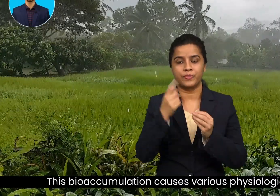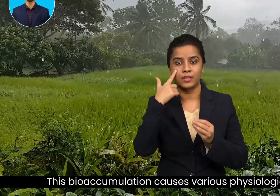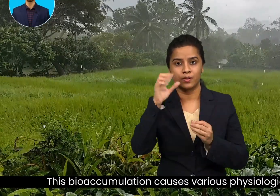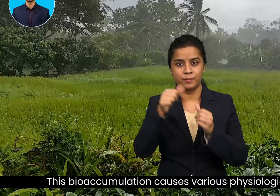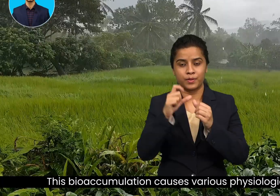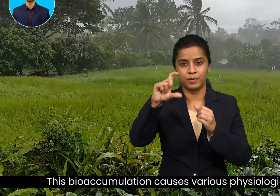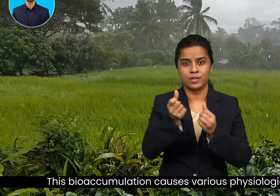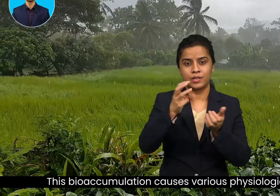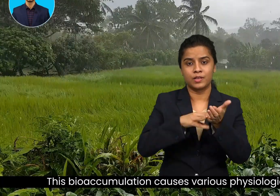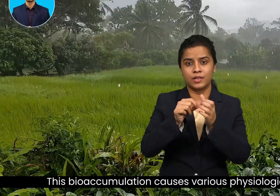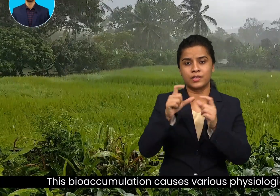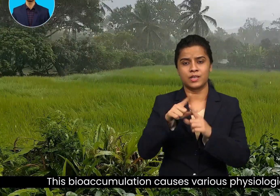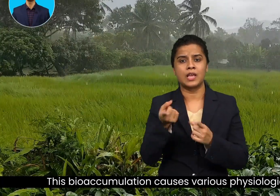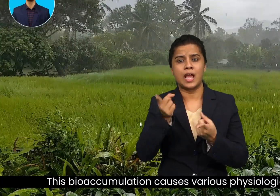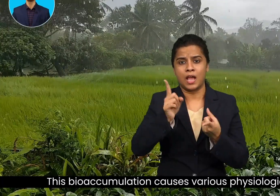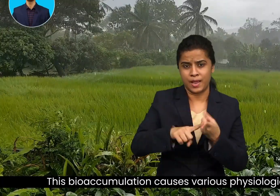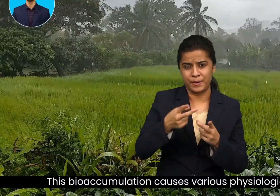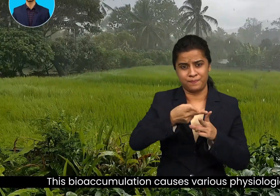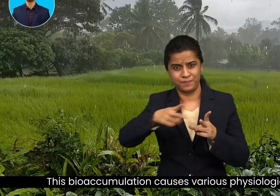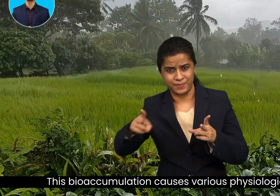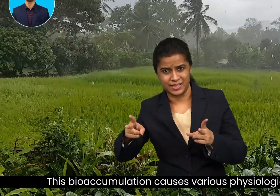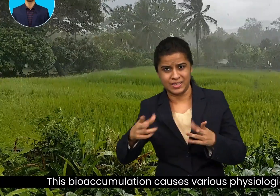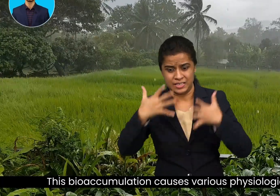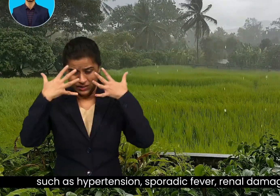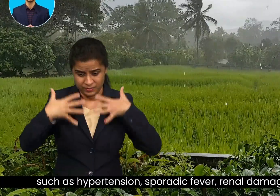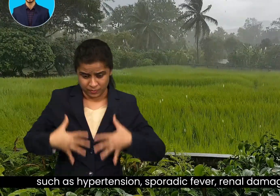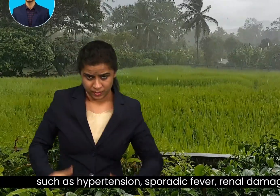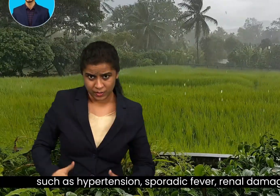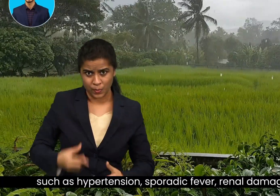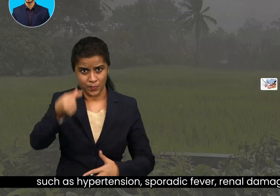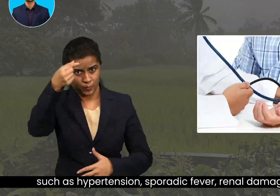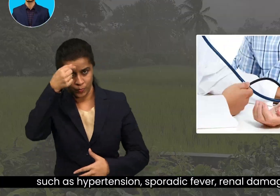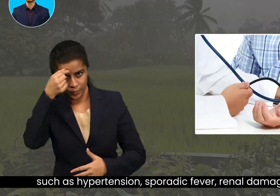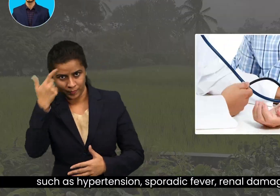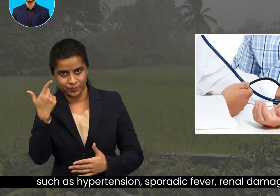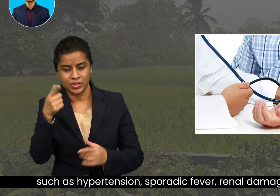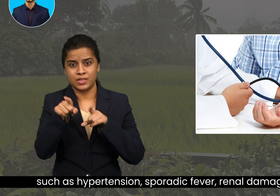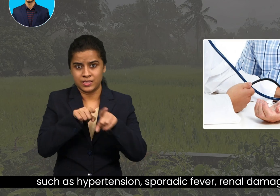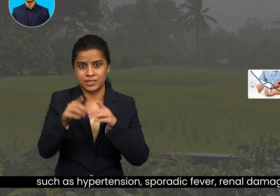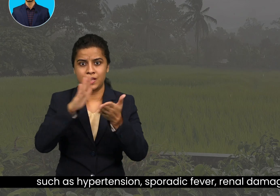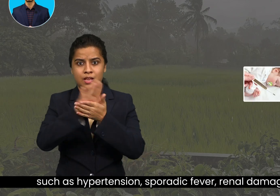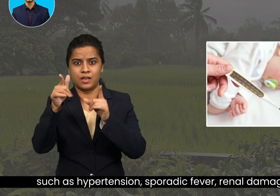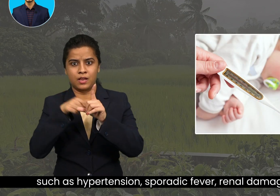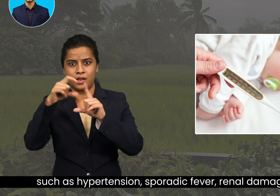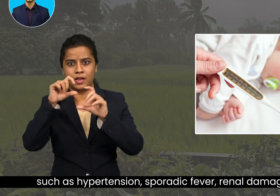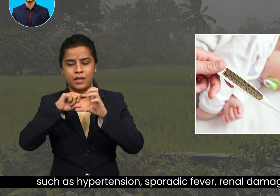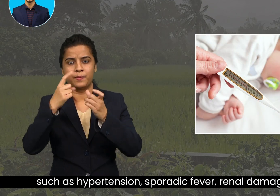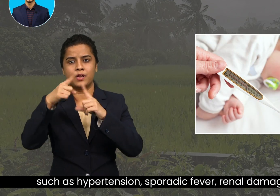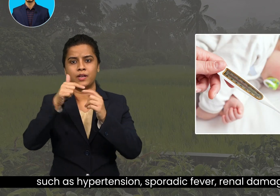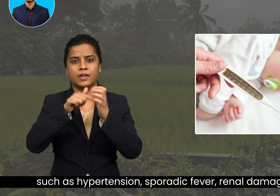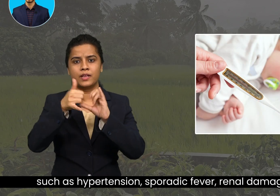This bioaccumulation causes various physiological disorders such as hypertension,